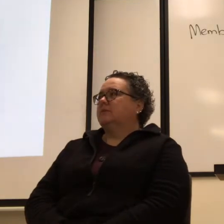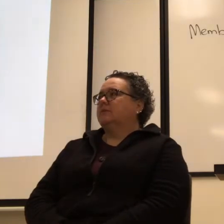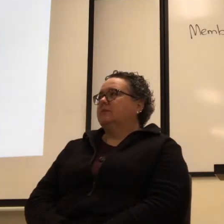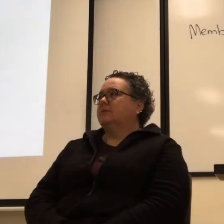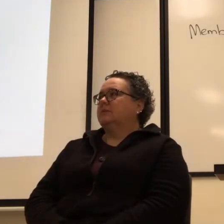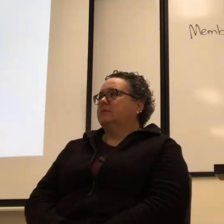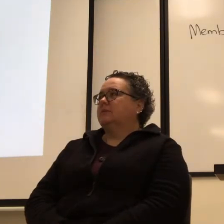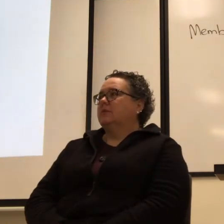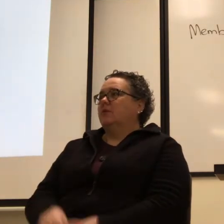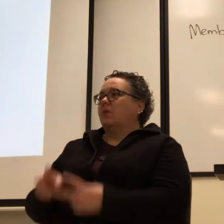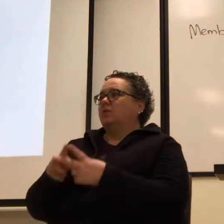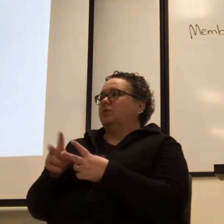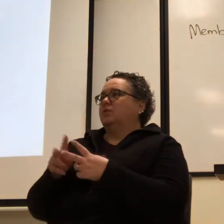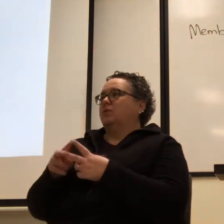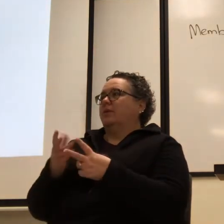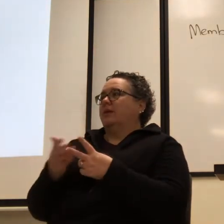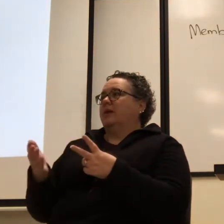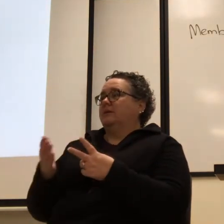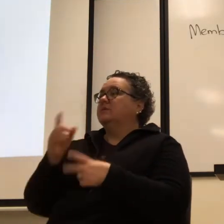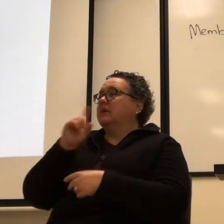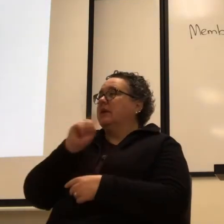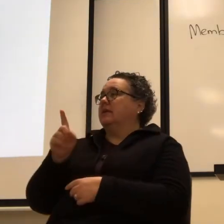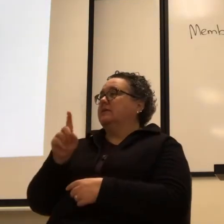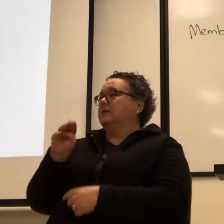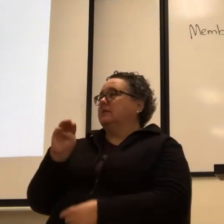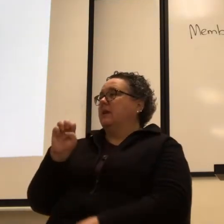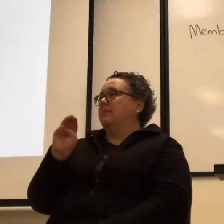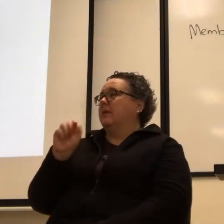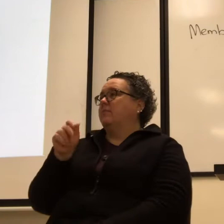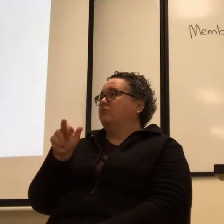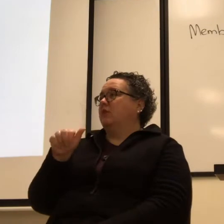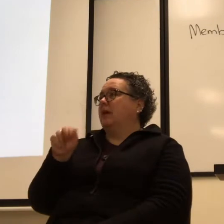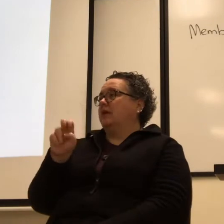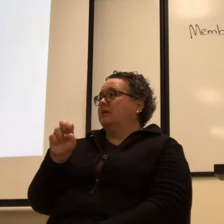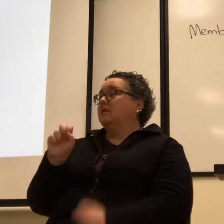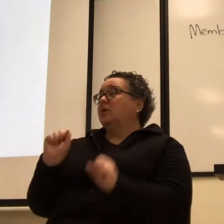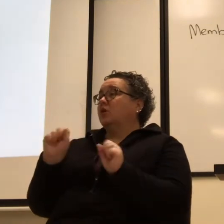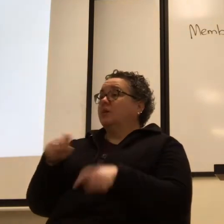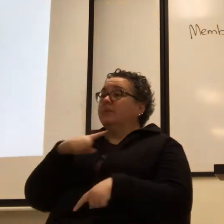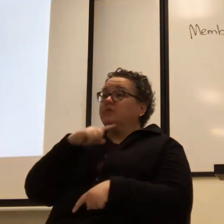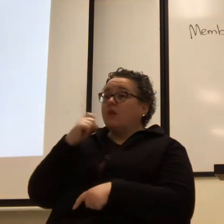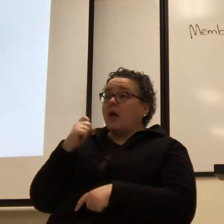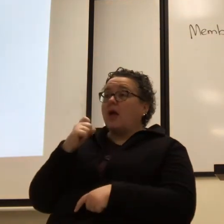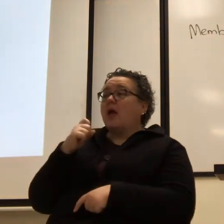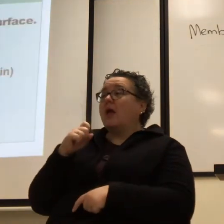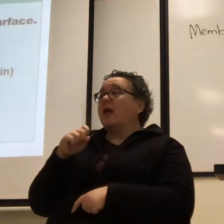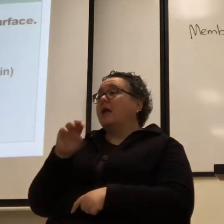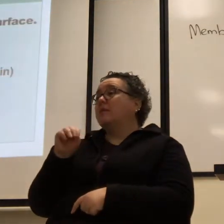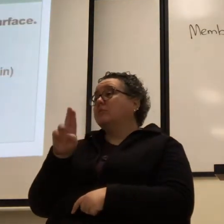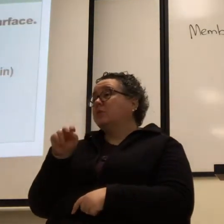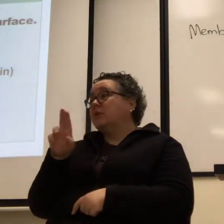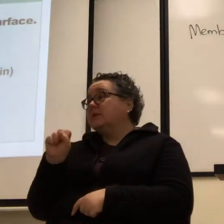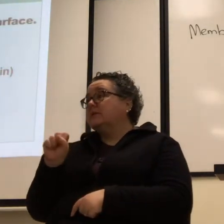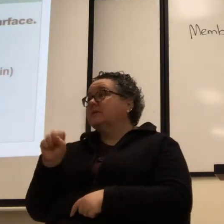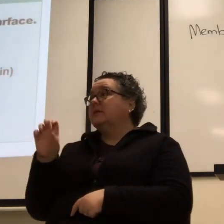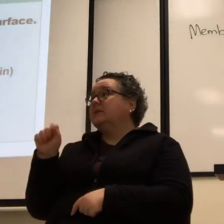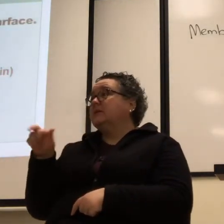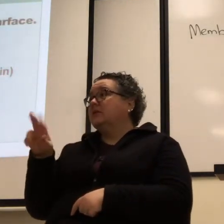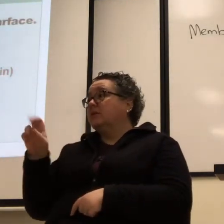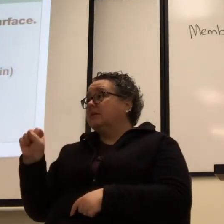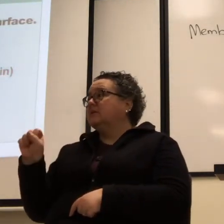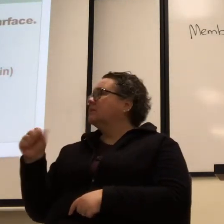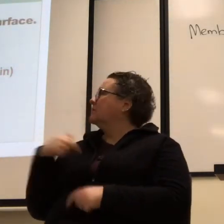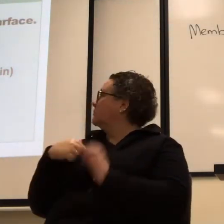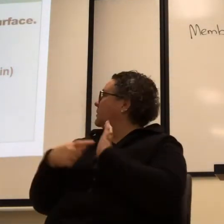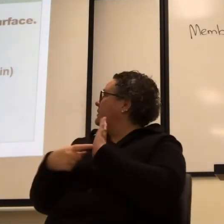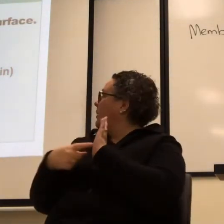Those two things is a membrane. And they could be dry, mucus, serous. Here's